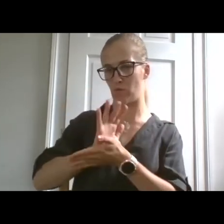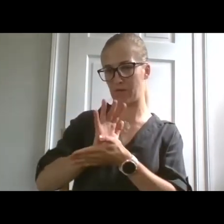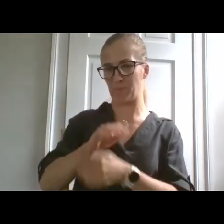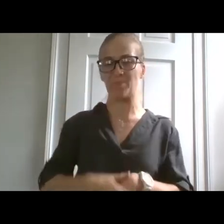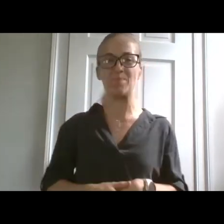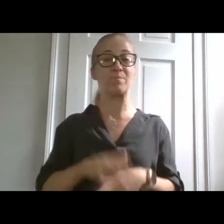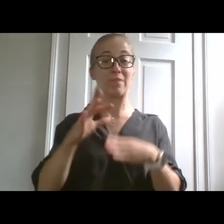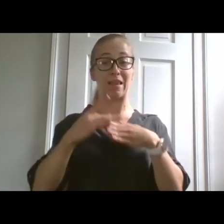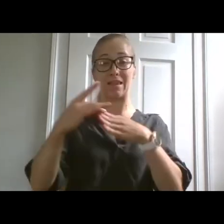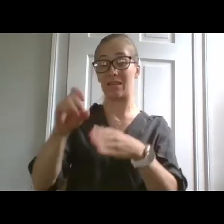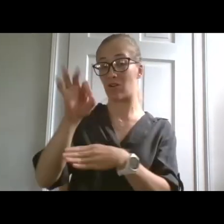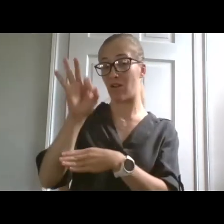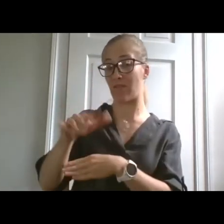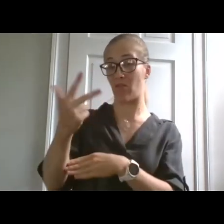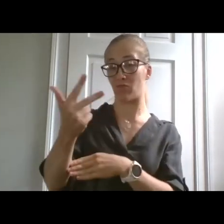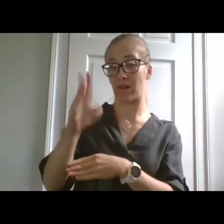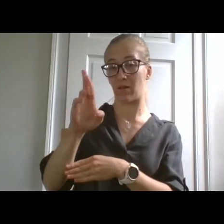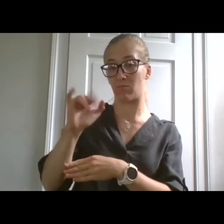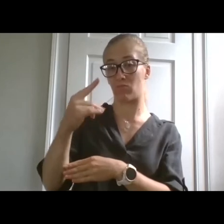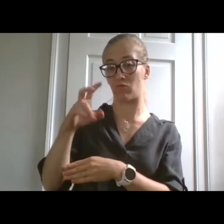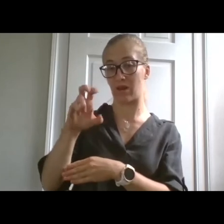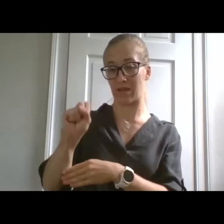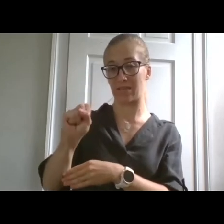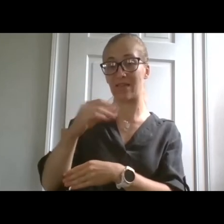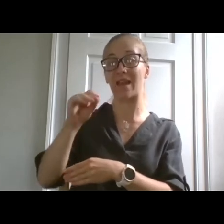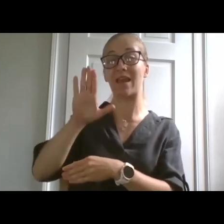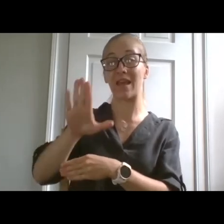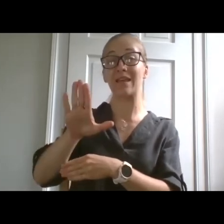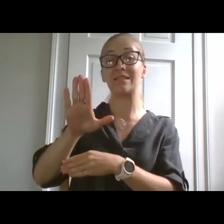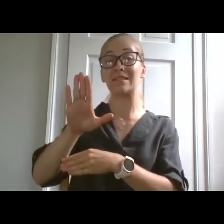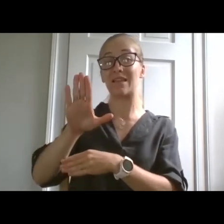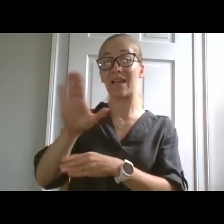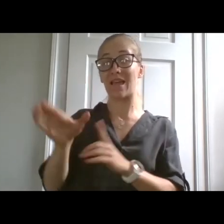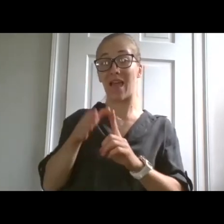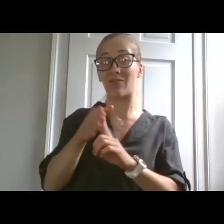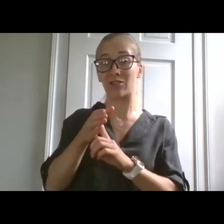of this group of 3 brigands, and his character is famous for saying the single word,